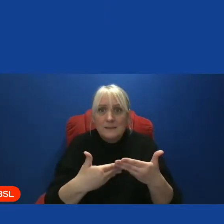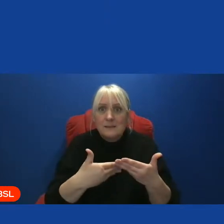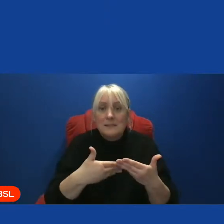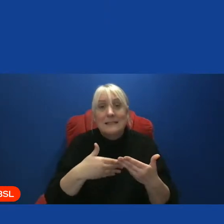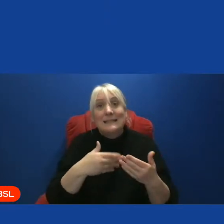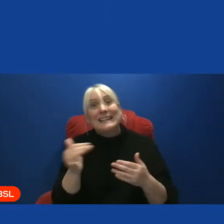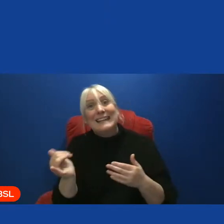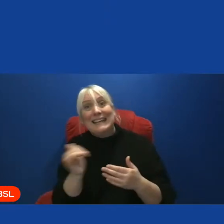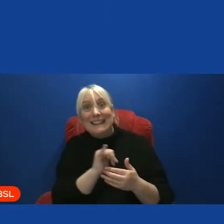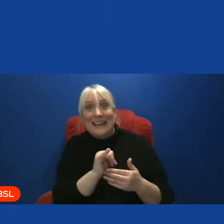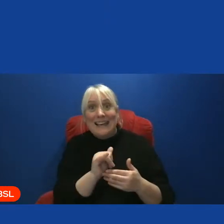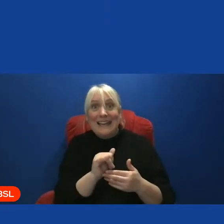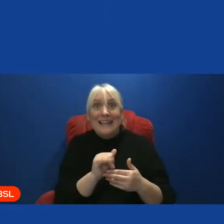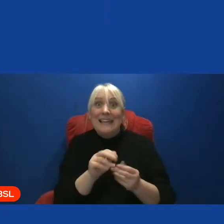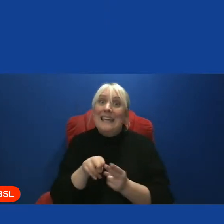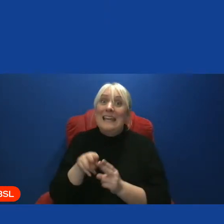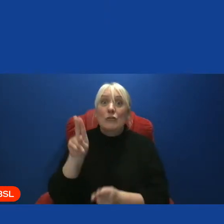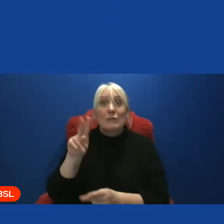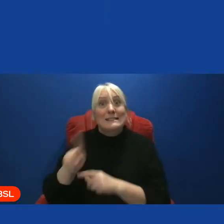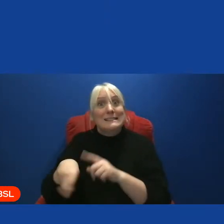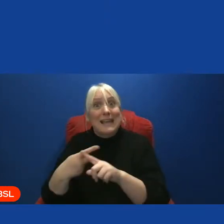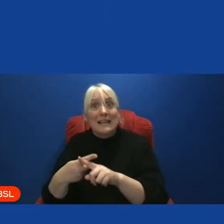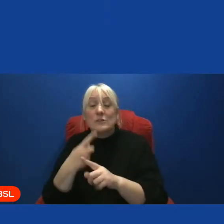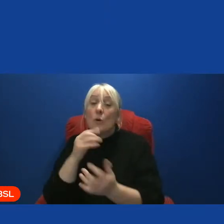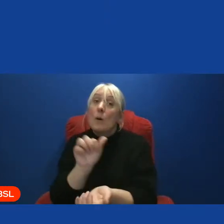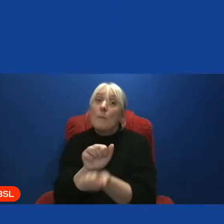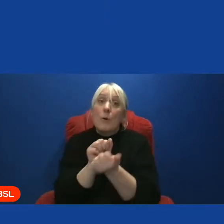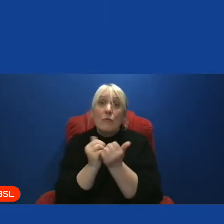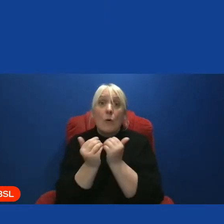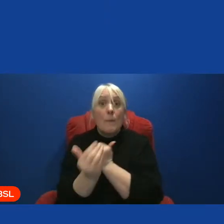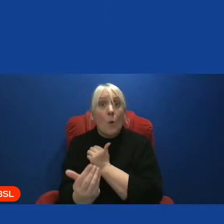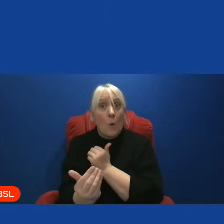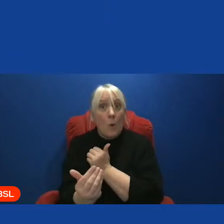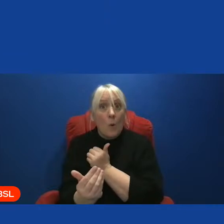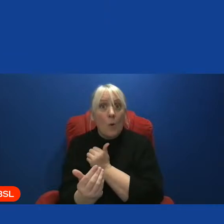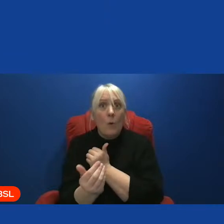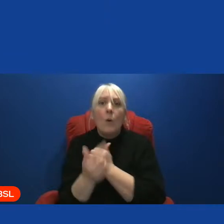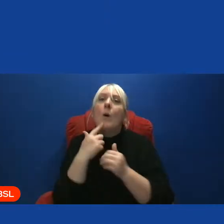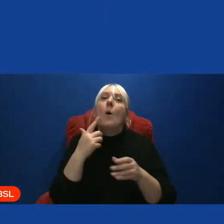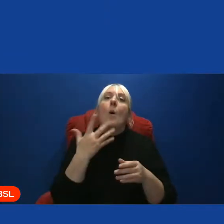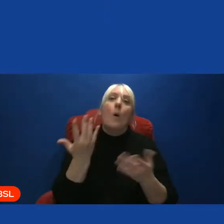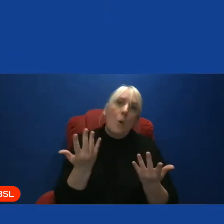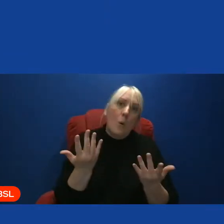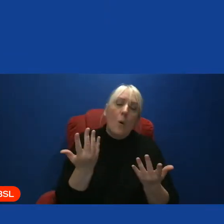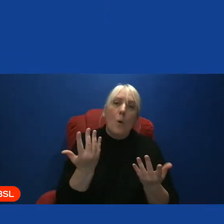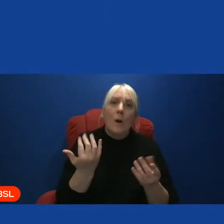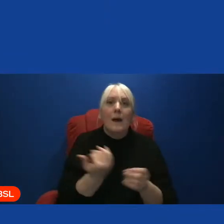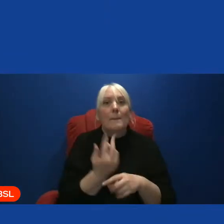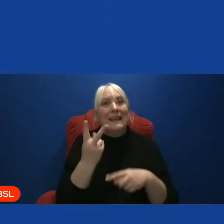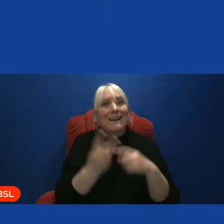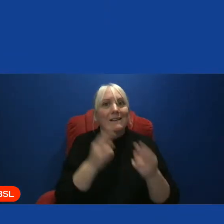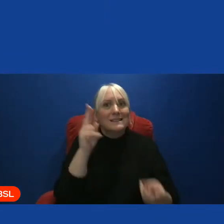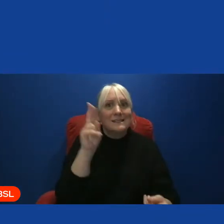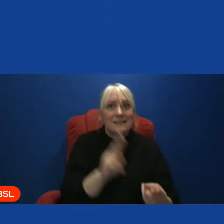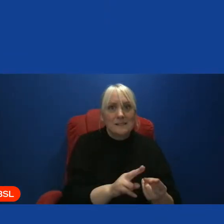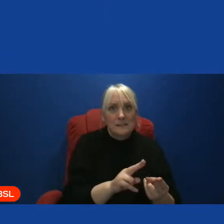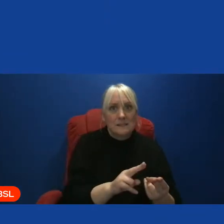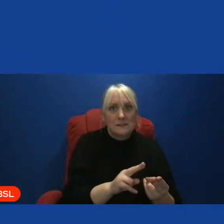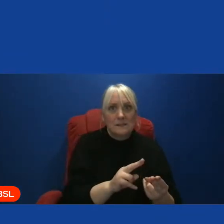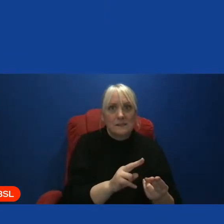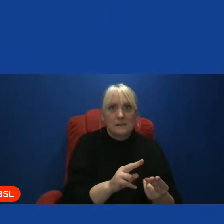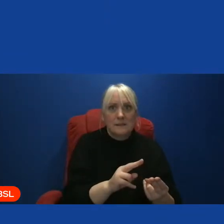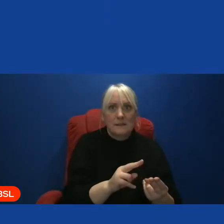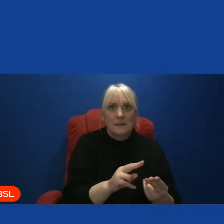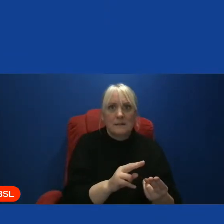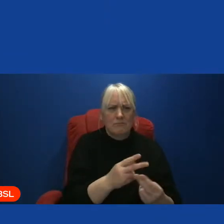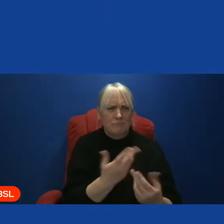increase taxation or borrow some more, or they make cuts, austerity. And I